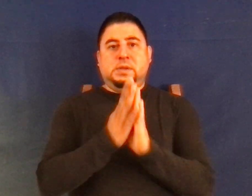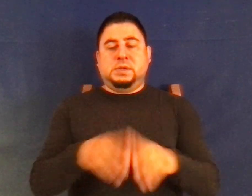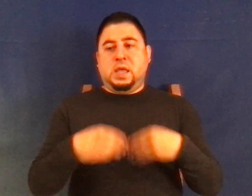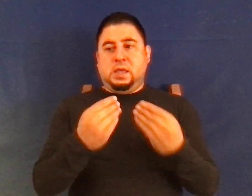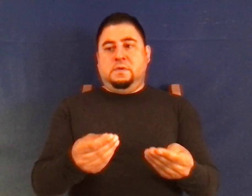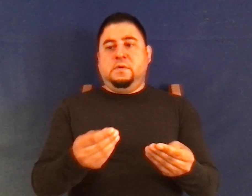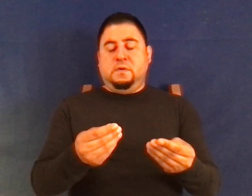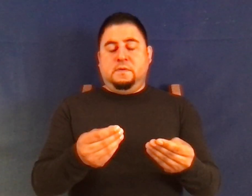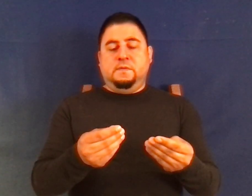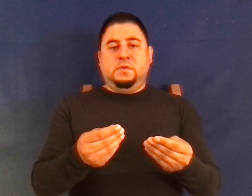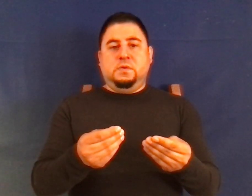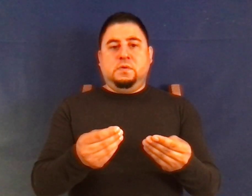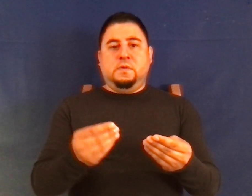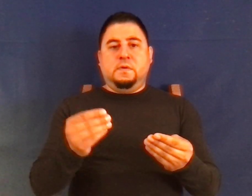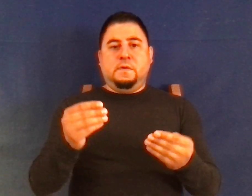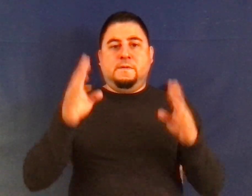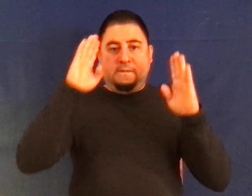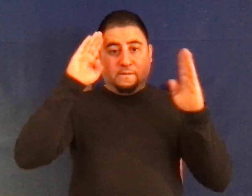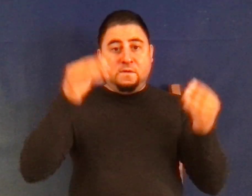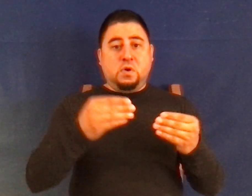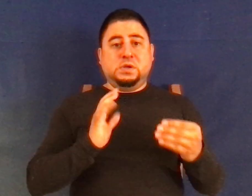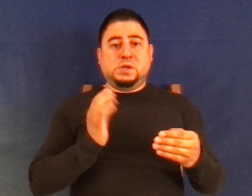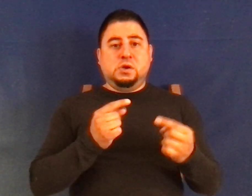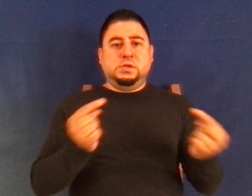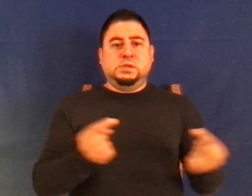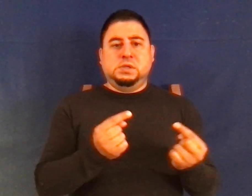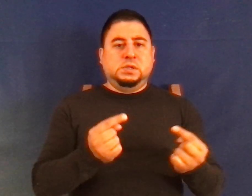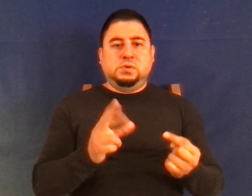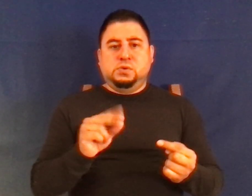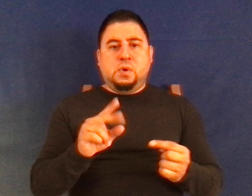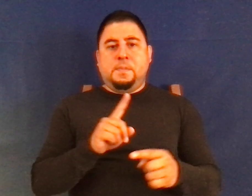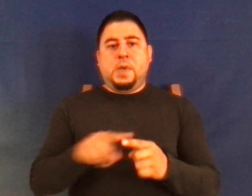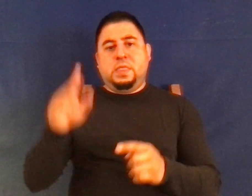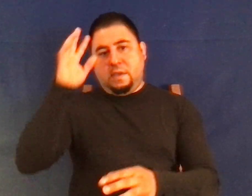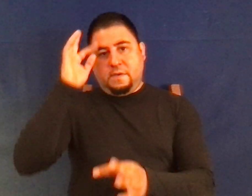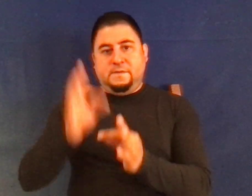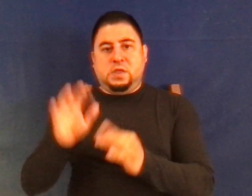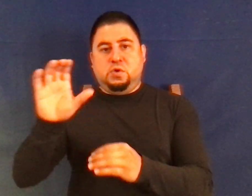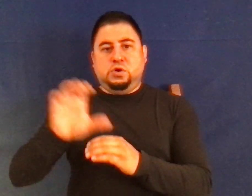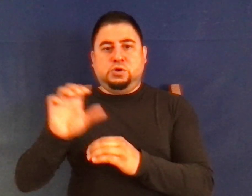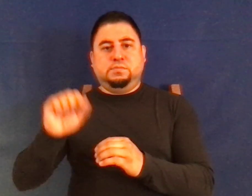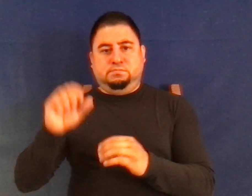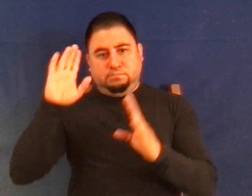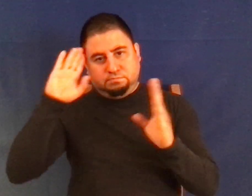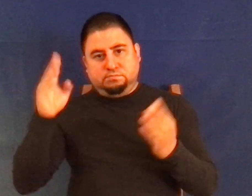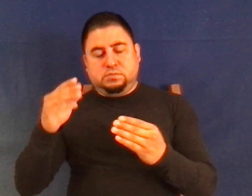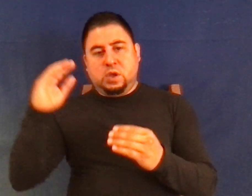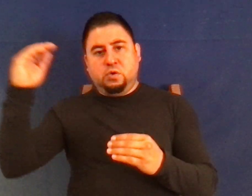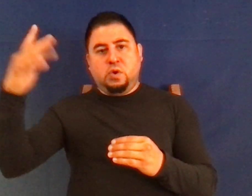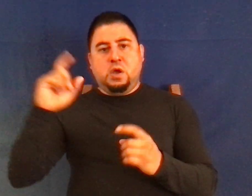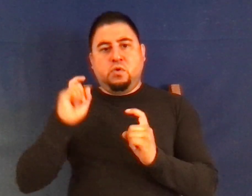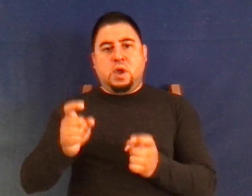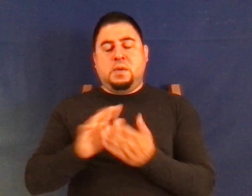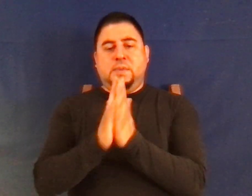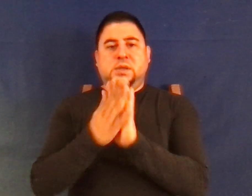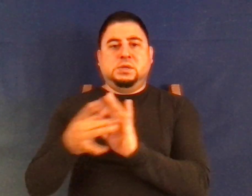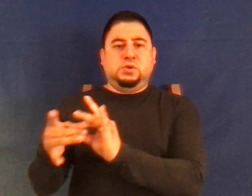you. Look not on our sins, but on the faith of your church, and graciously grant her peace and unity